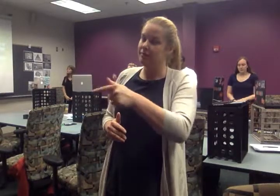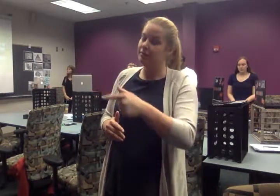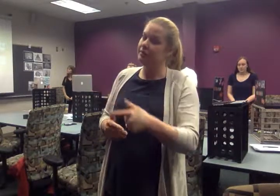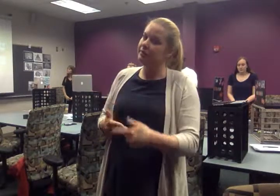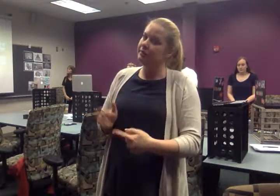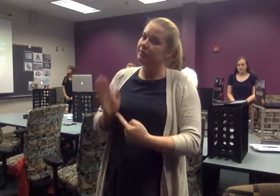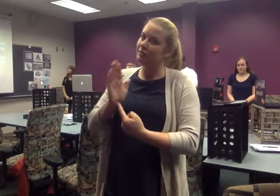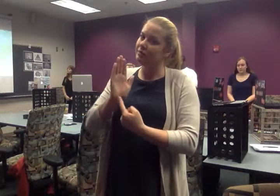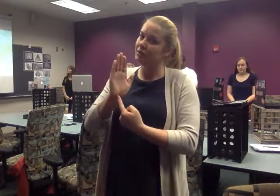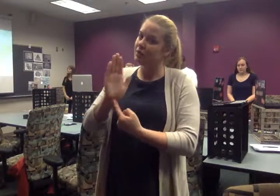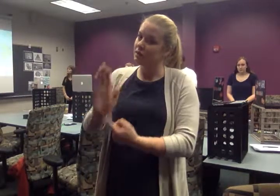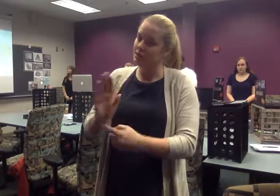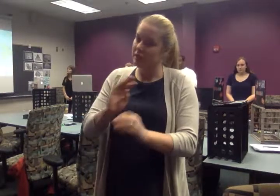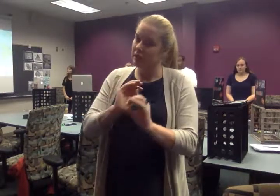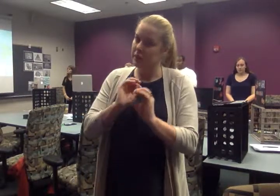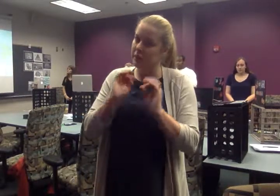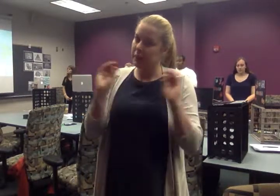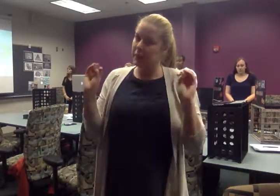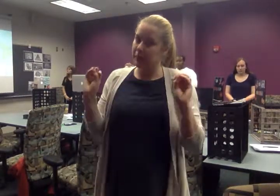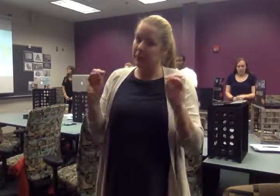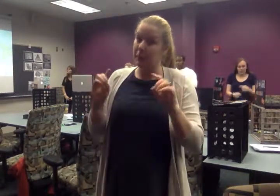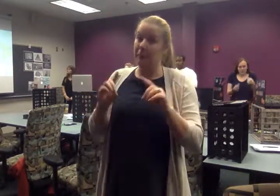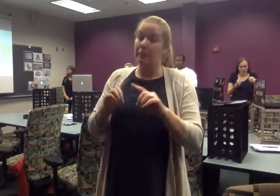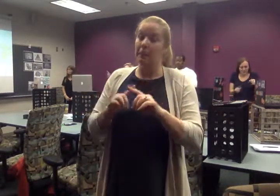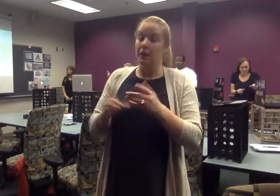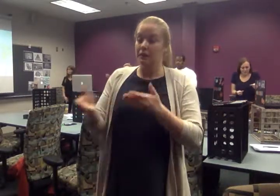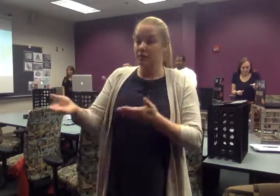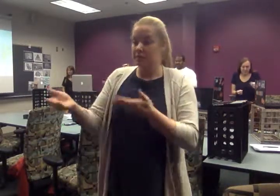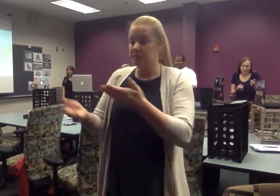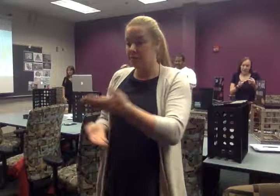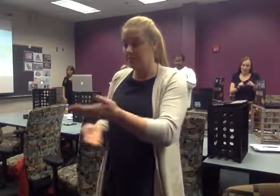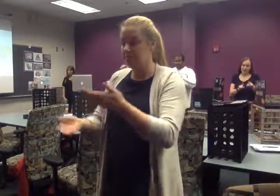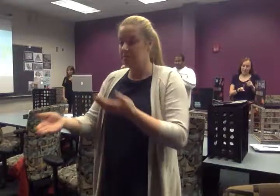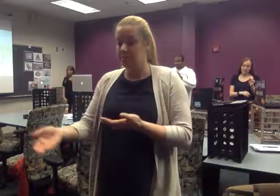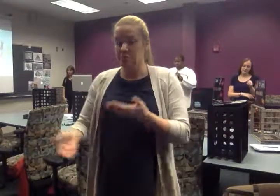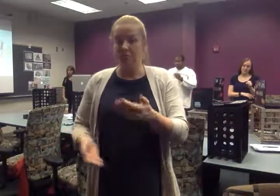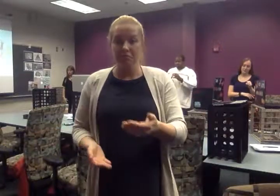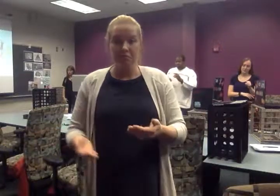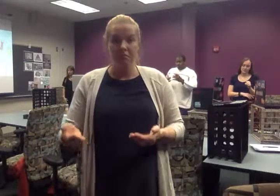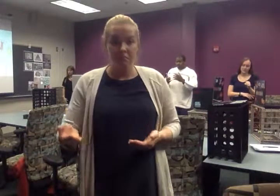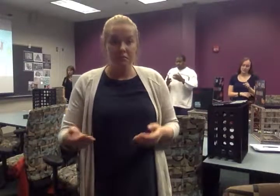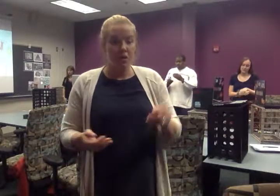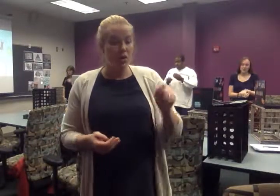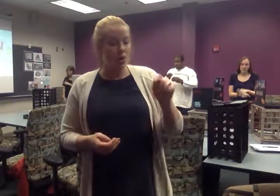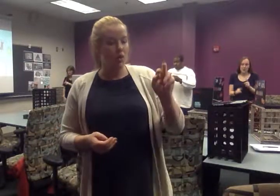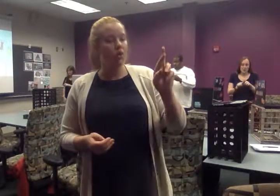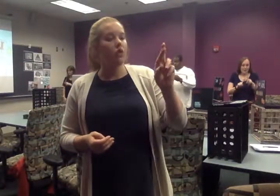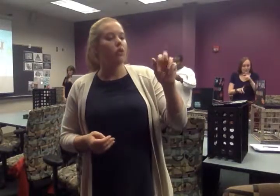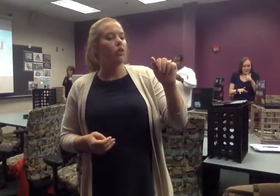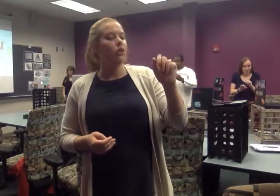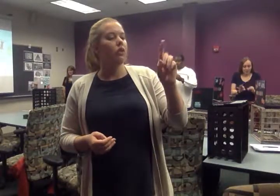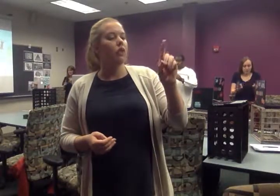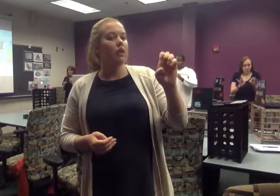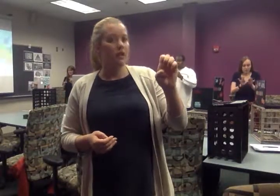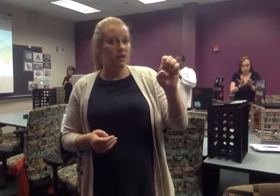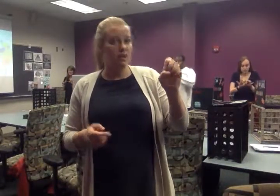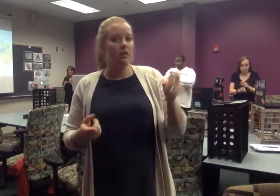been such a thing. Now, that's not to say that barter doesn't exist or that it never has. I mean, I just traded Stan 2 copies of my book, Paper Towns, for the candy left